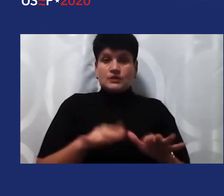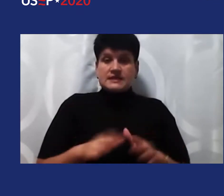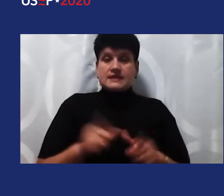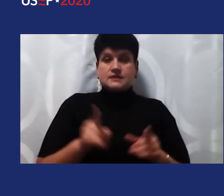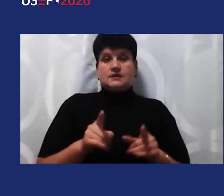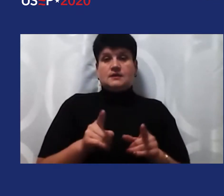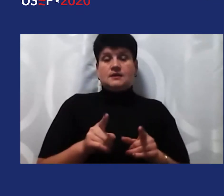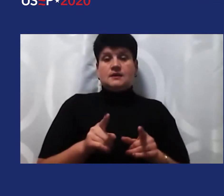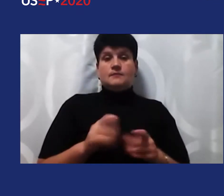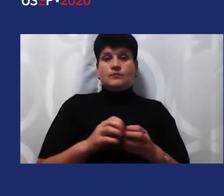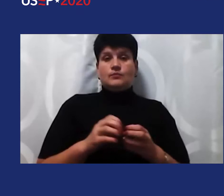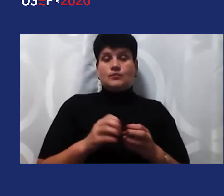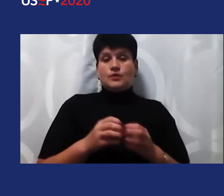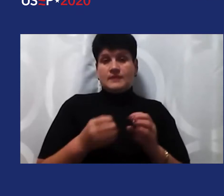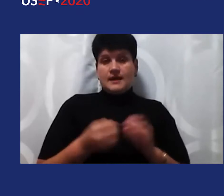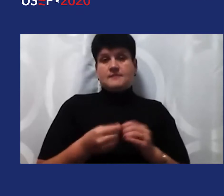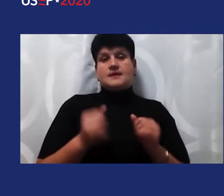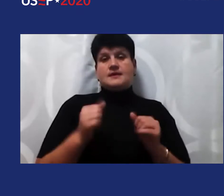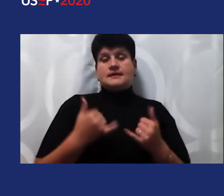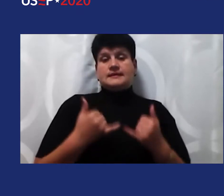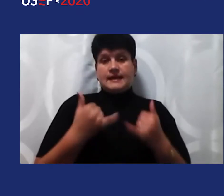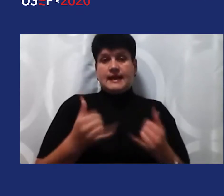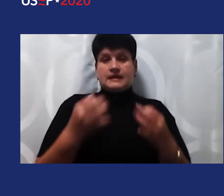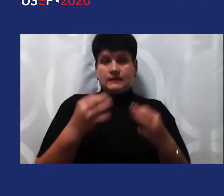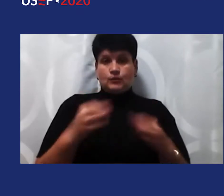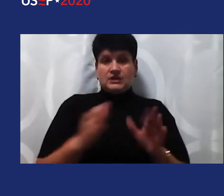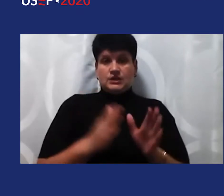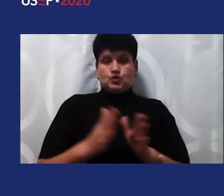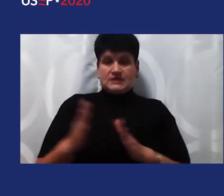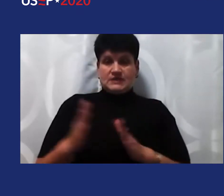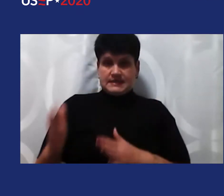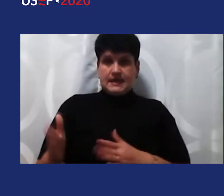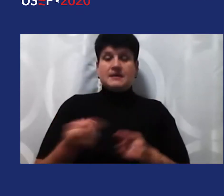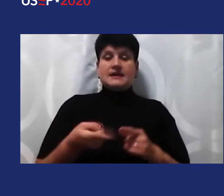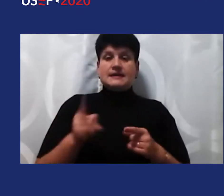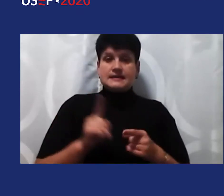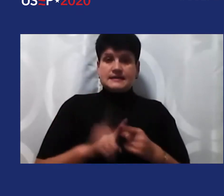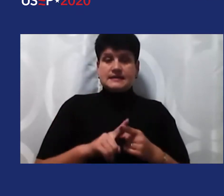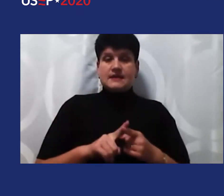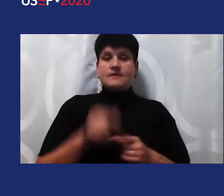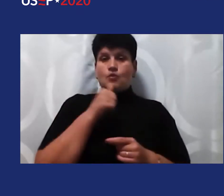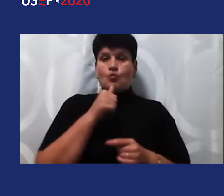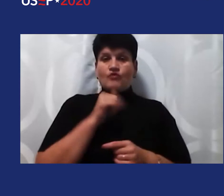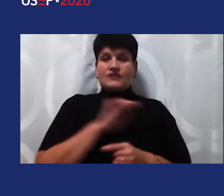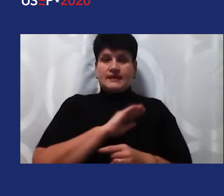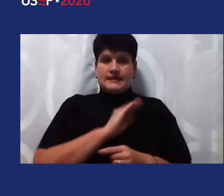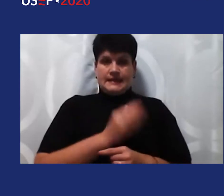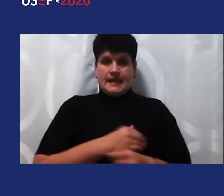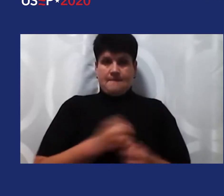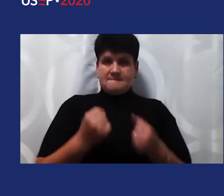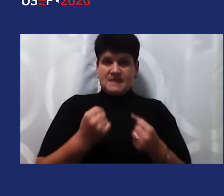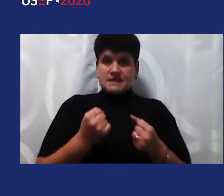a fresh challenge, and especially taxing for a developed